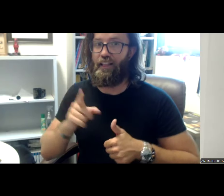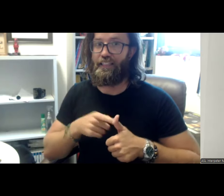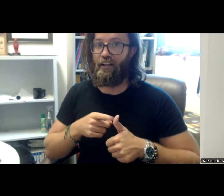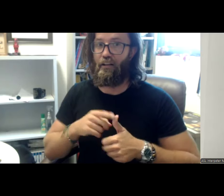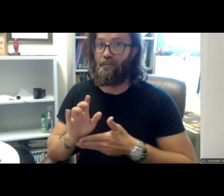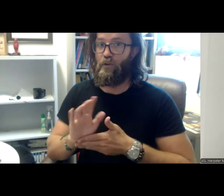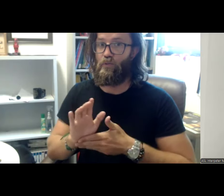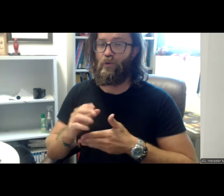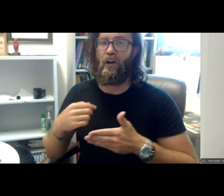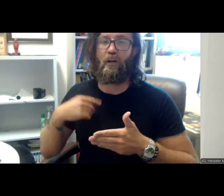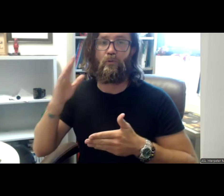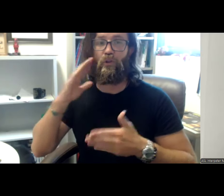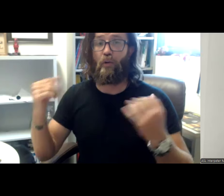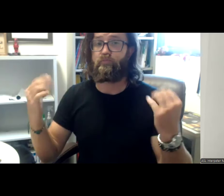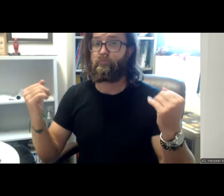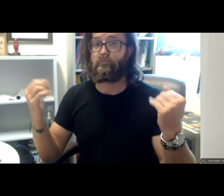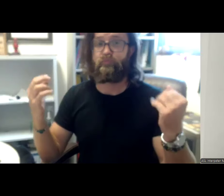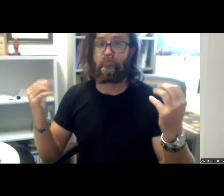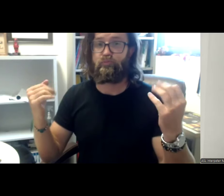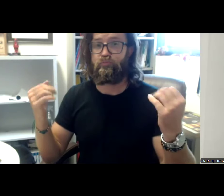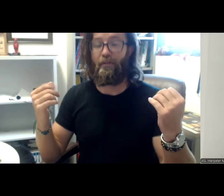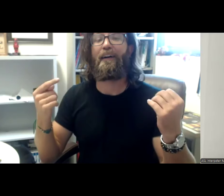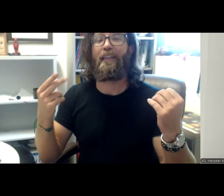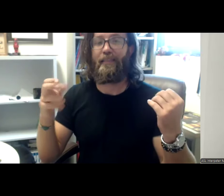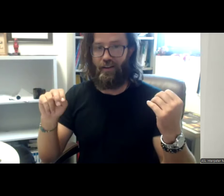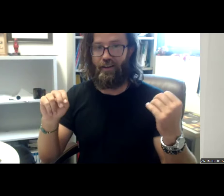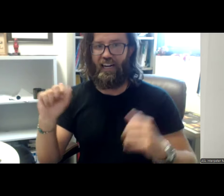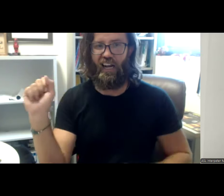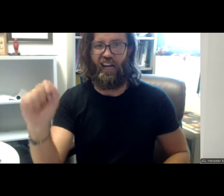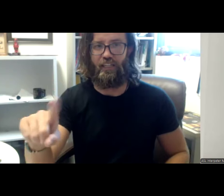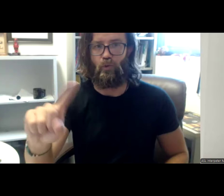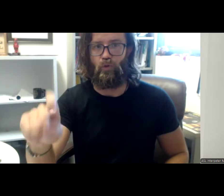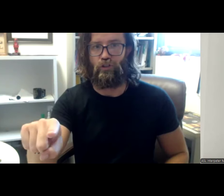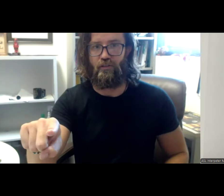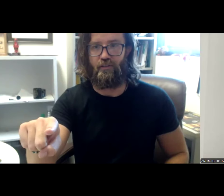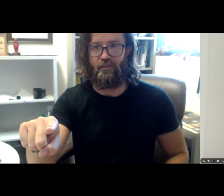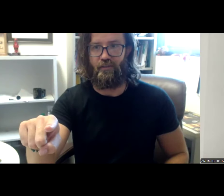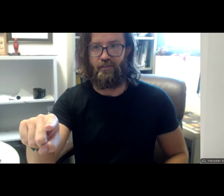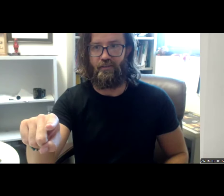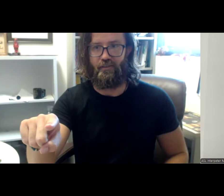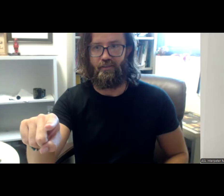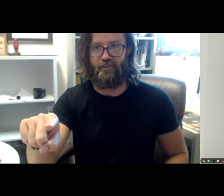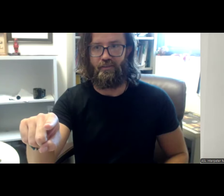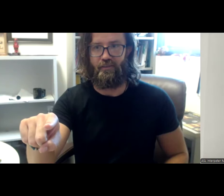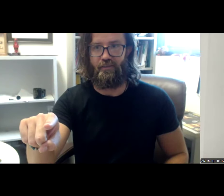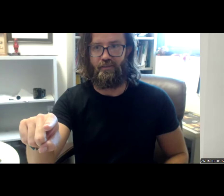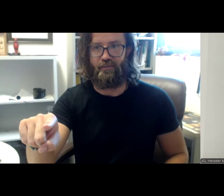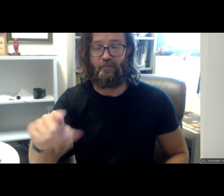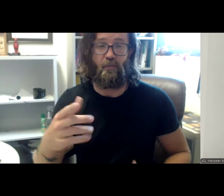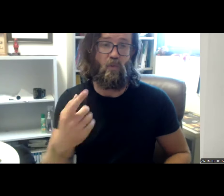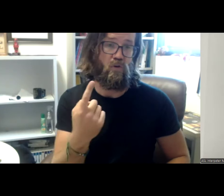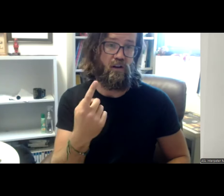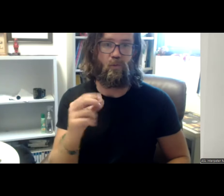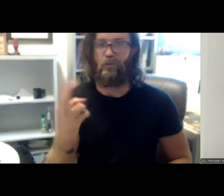you'll start with the initial video and the person will sign it, and then we'll ask a